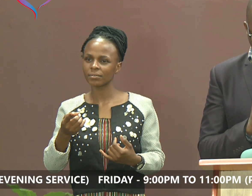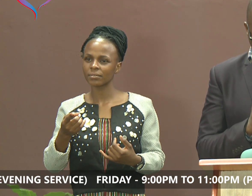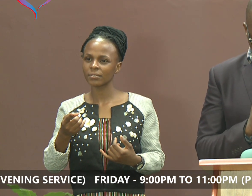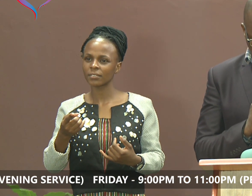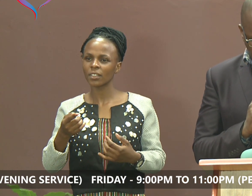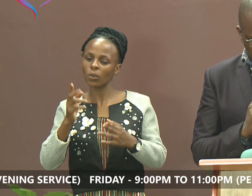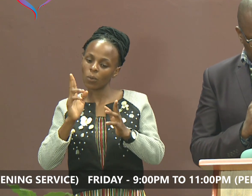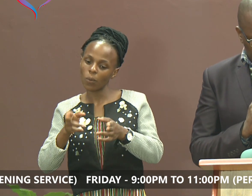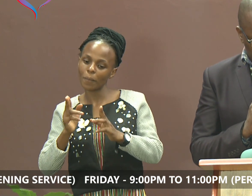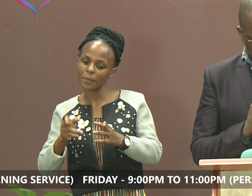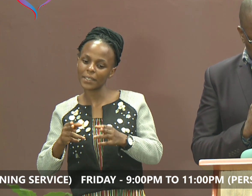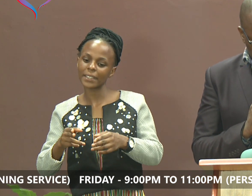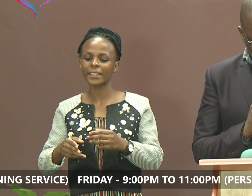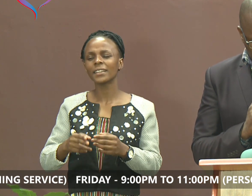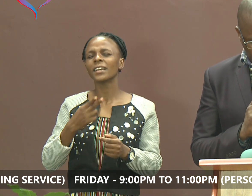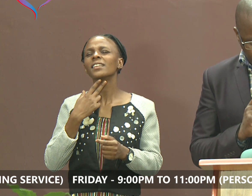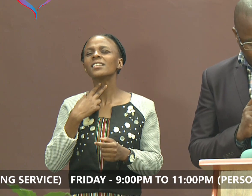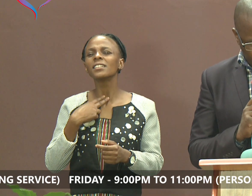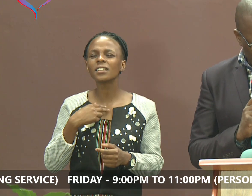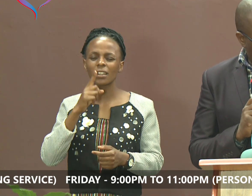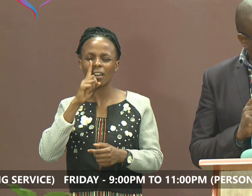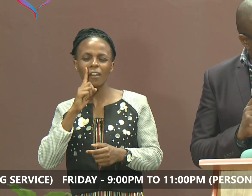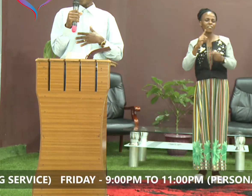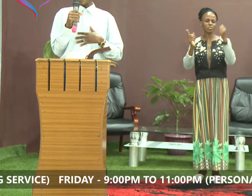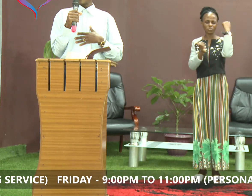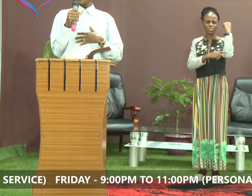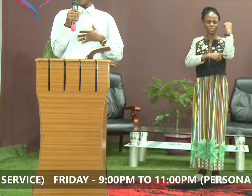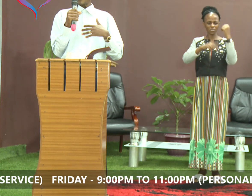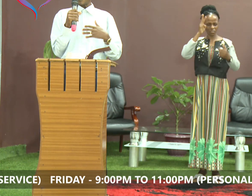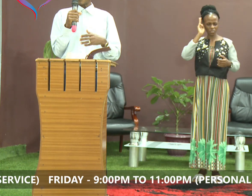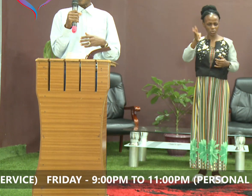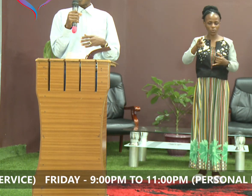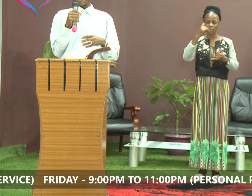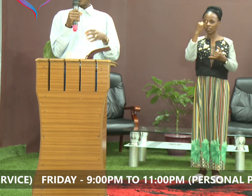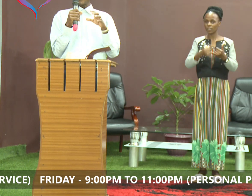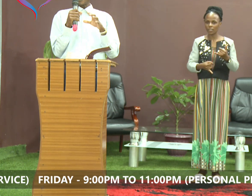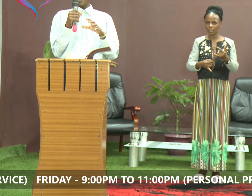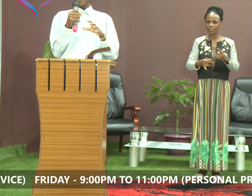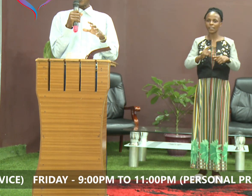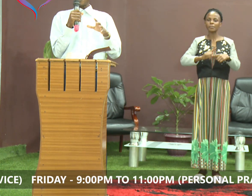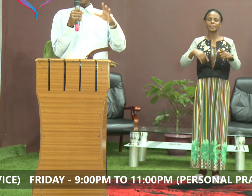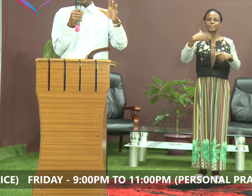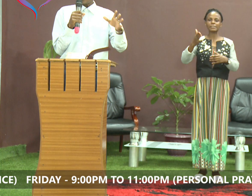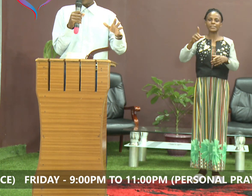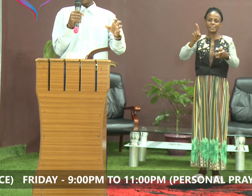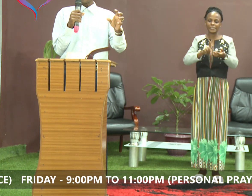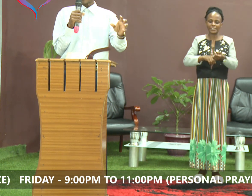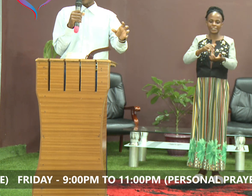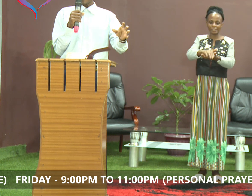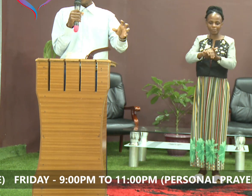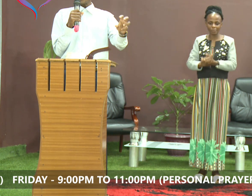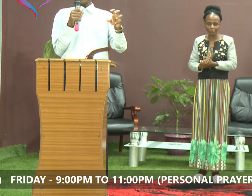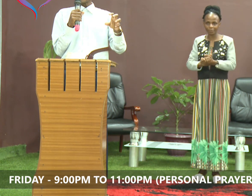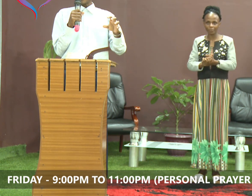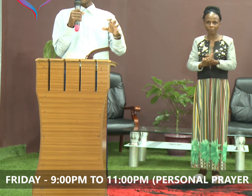wamu ab'ebizibu. In my fall, me as Musoke, and in my lust, I consider to have someone, a